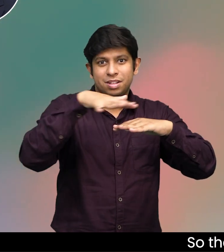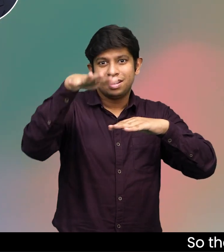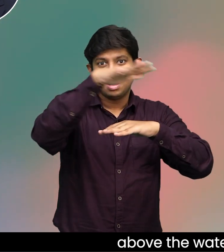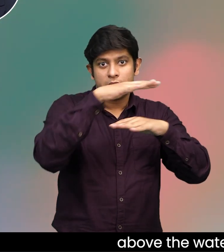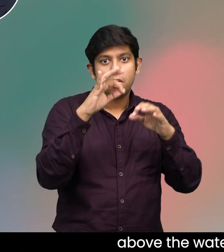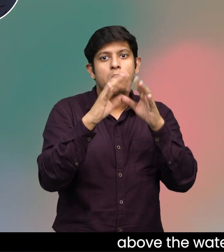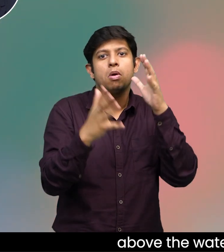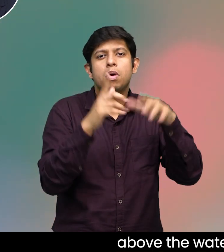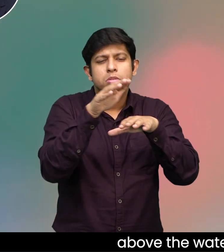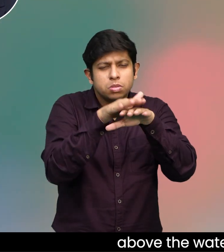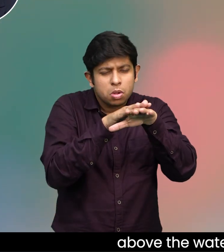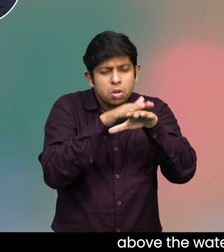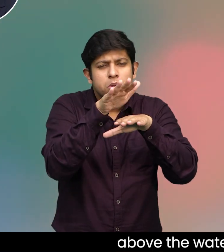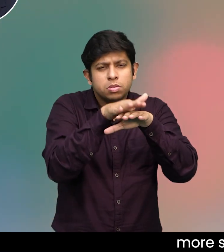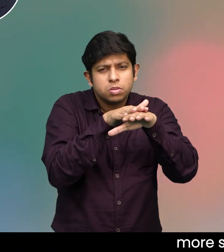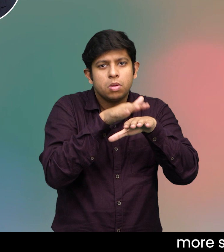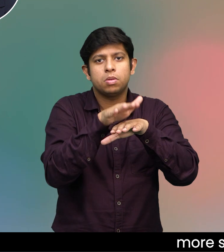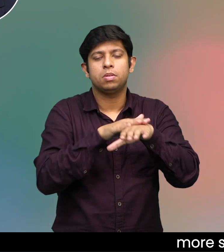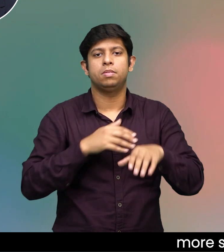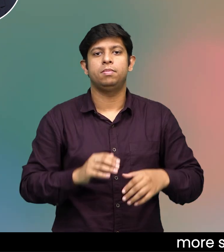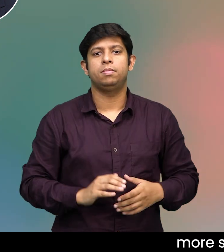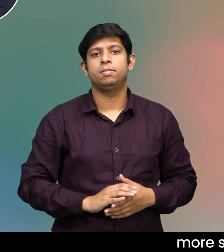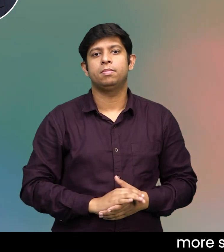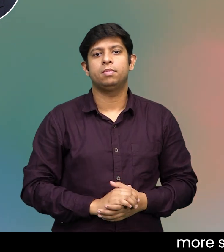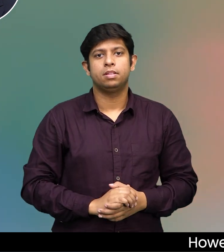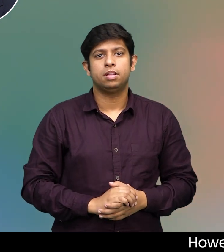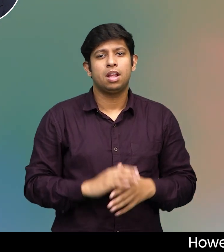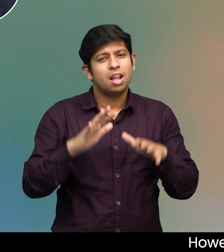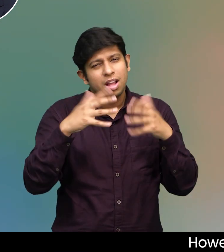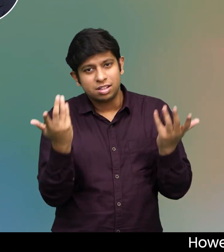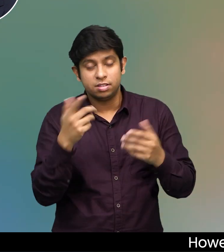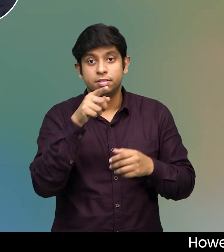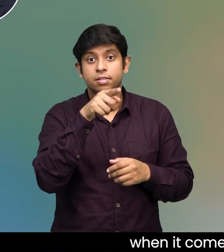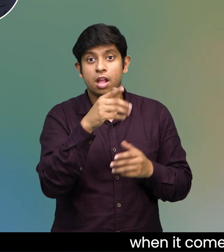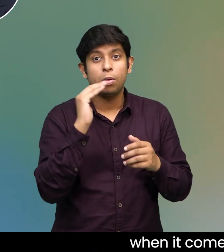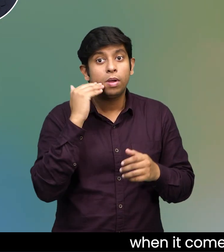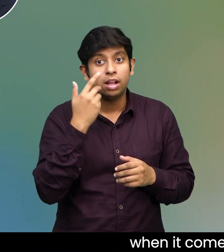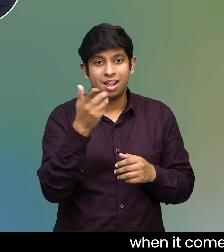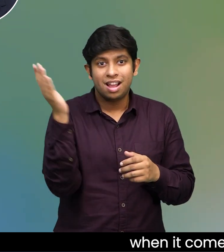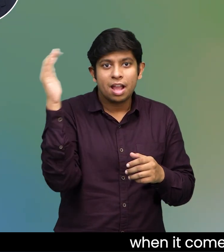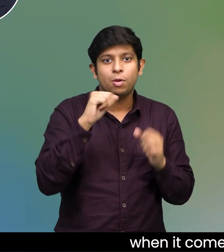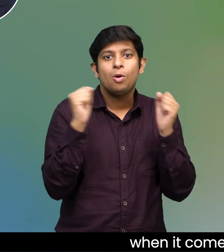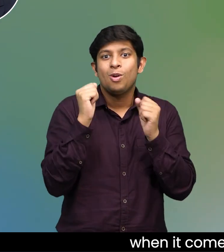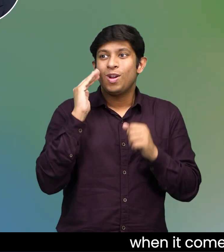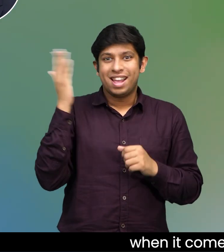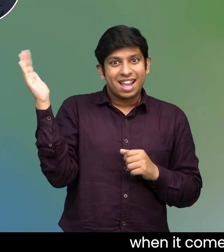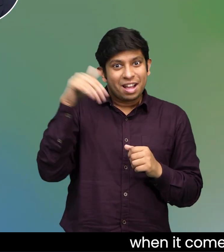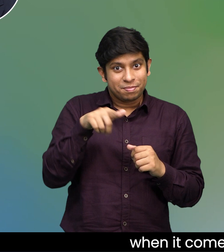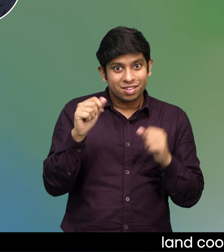So, the air above the water gets heated more slowly. However, when it comes to